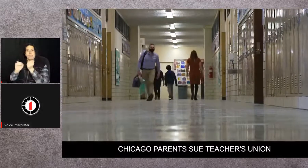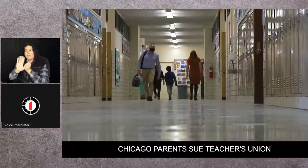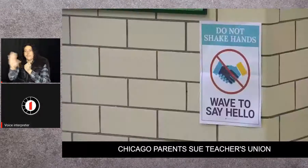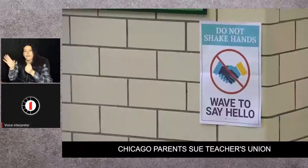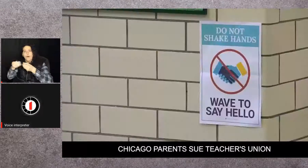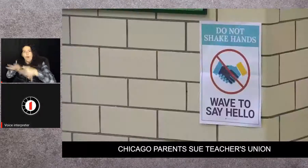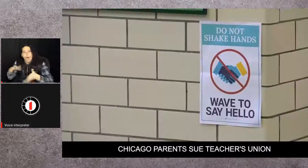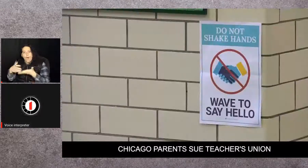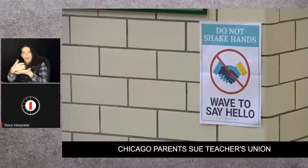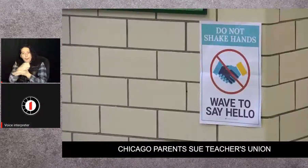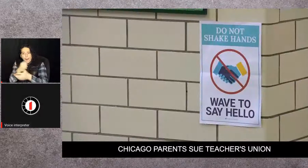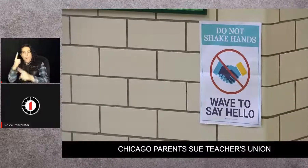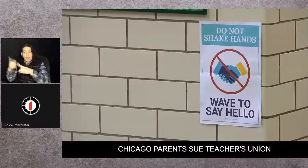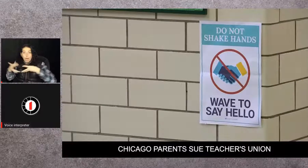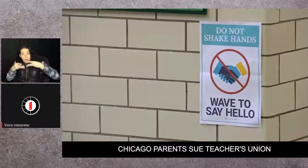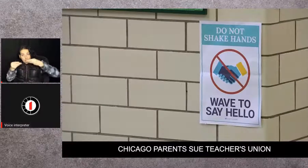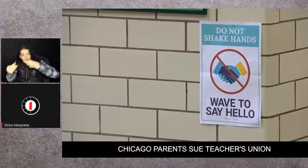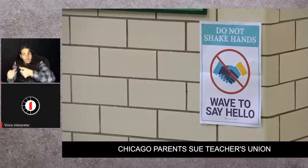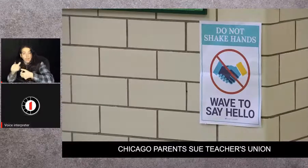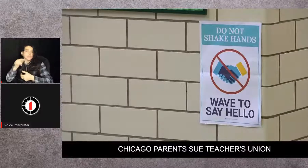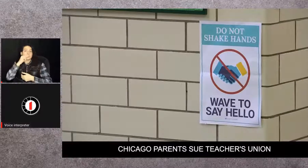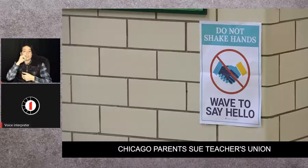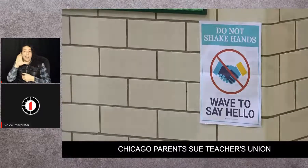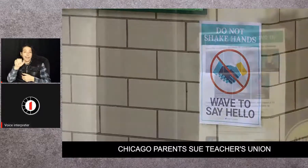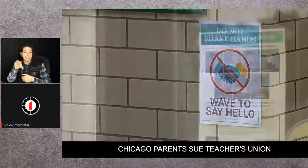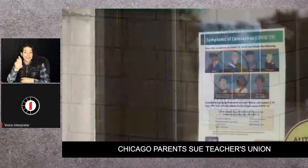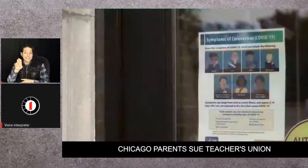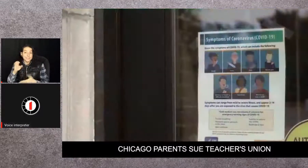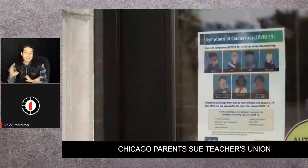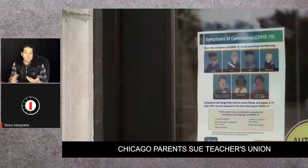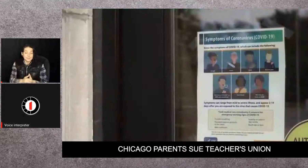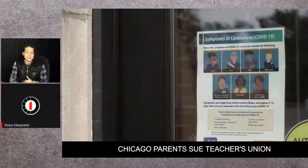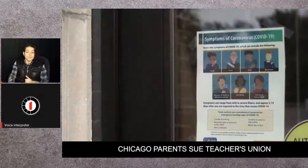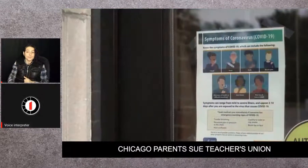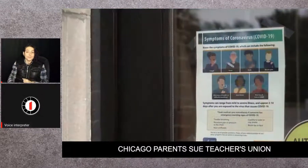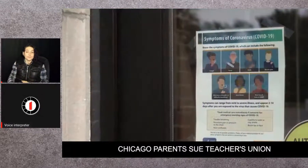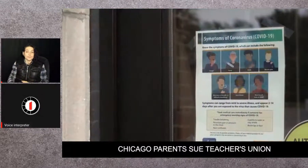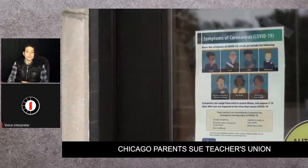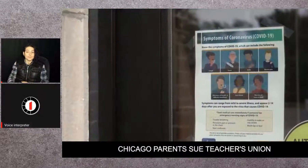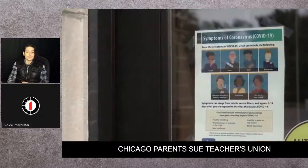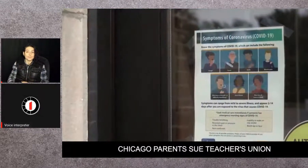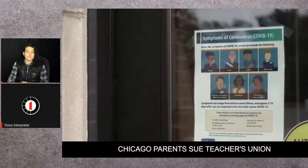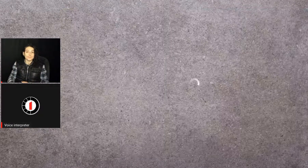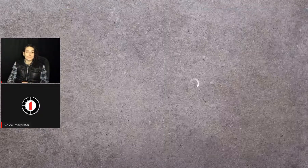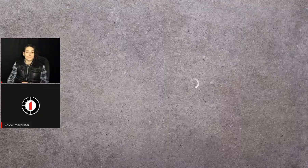immediately. The lawsuit also seeks damages for lost income and the cost of childcare.